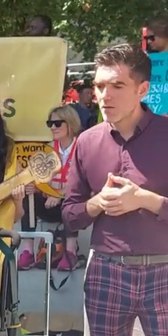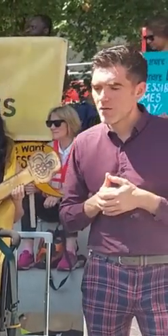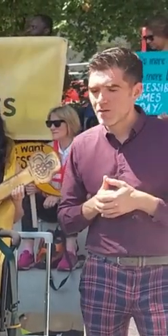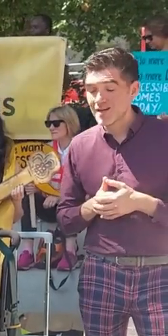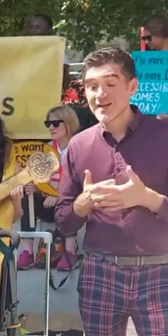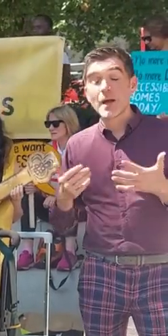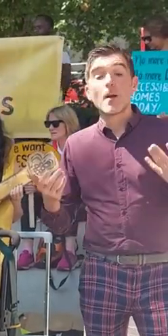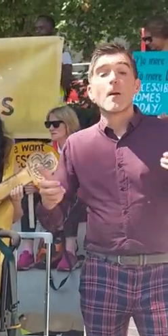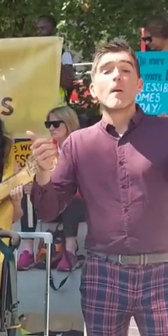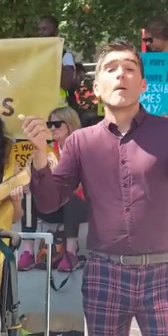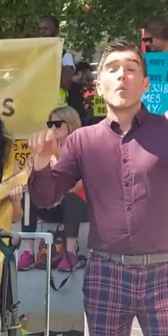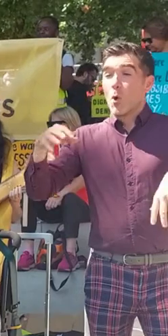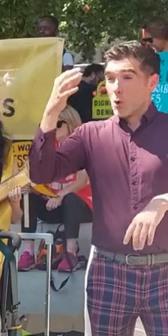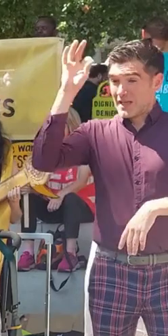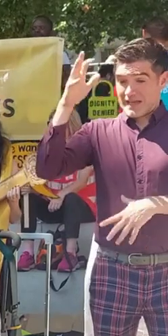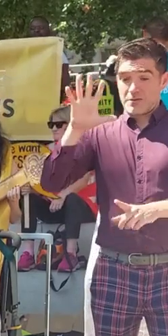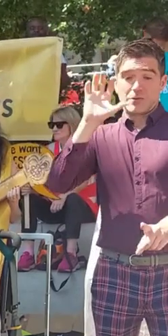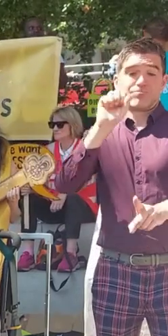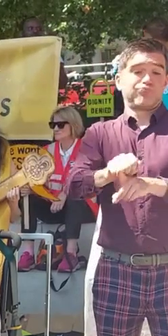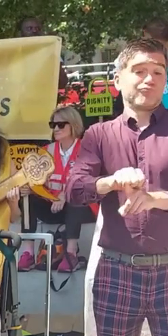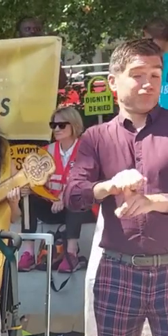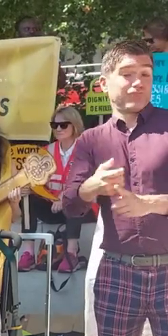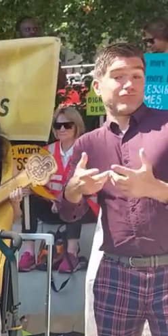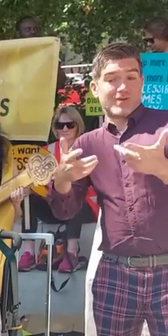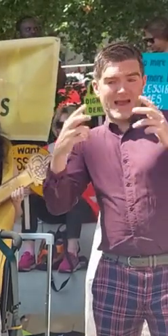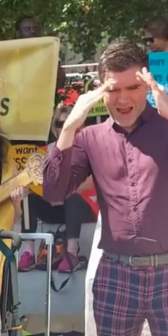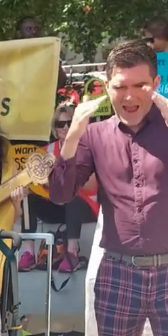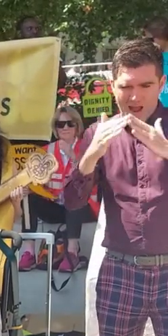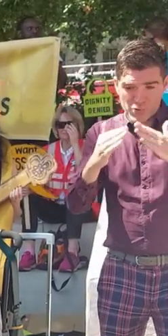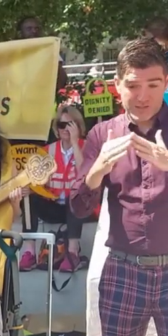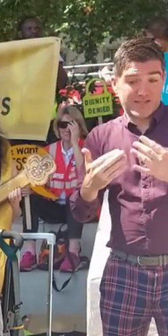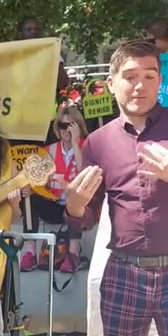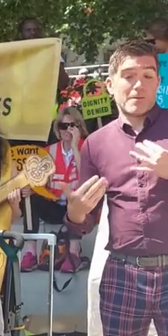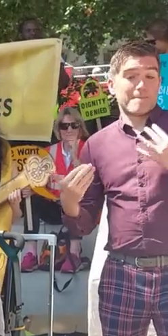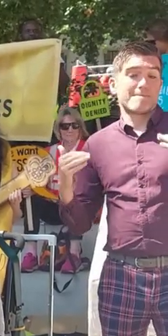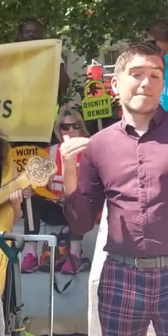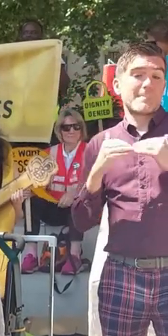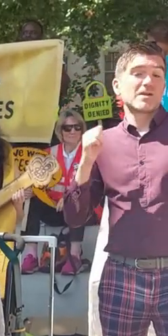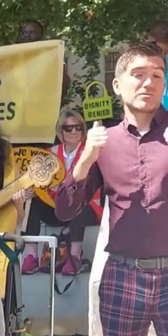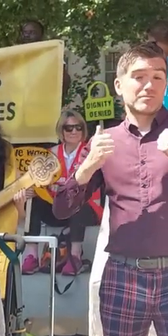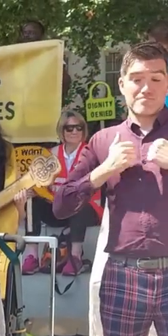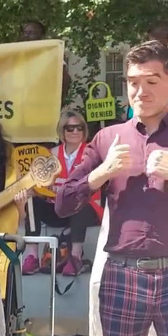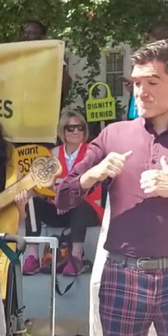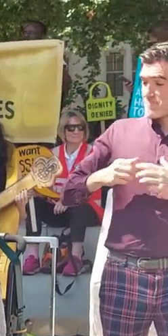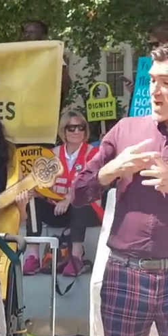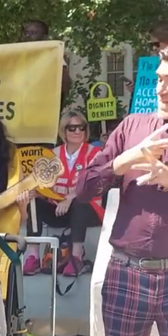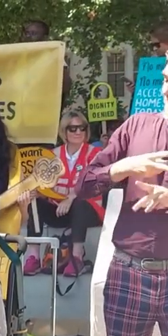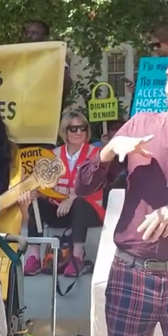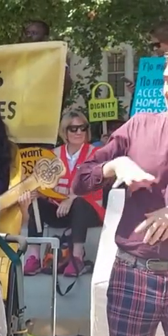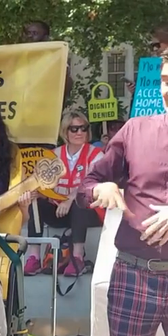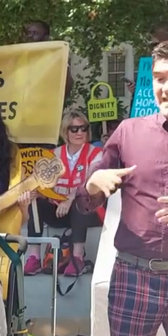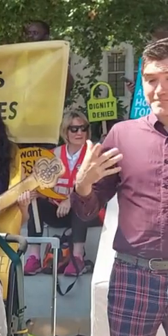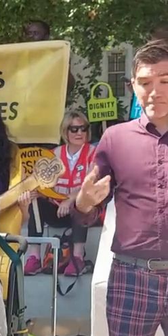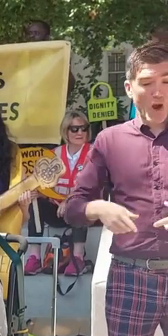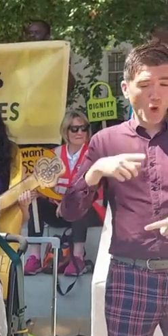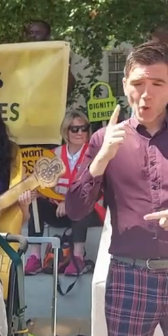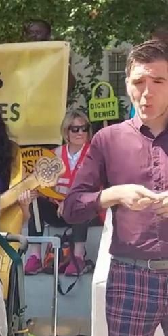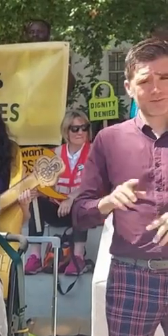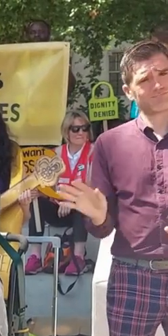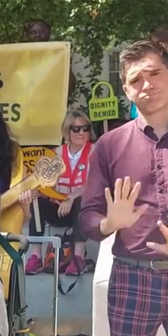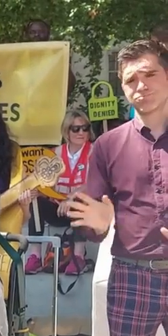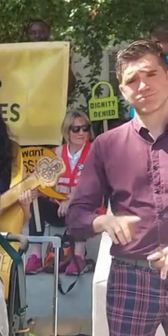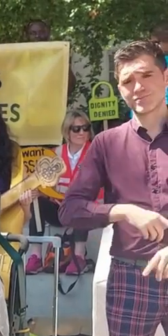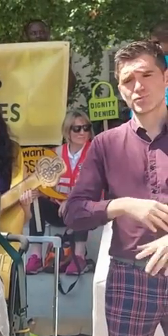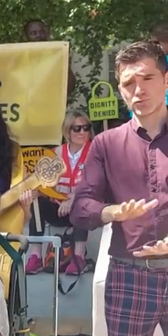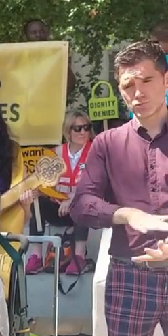Eventually, the council did find me temporary accommodation that suited my care needs. This was no quick fix, however. I was told